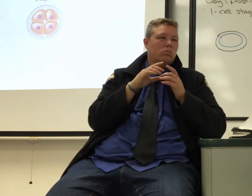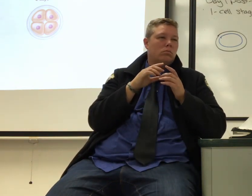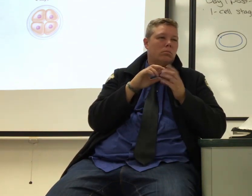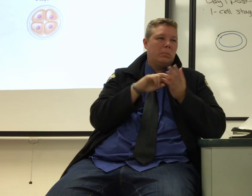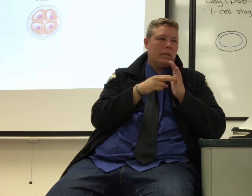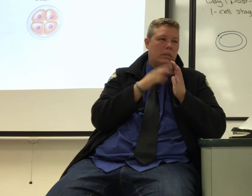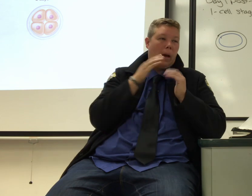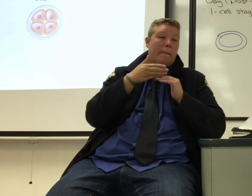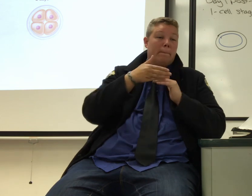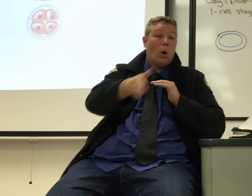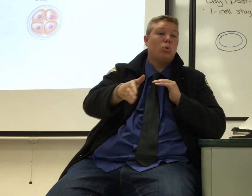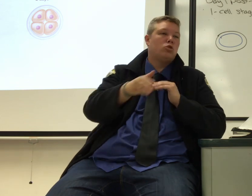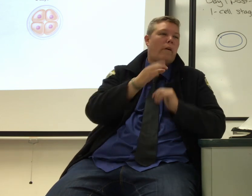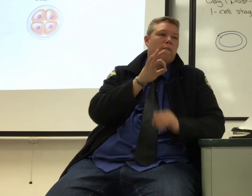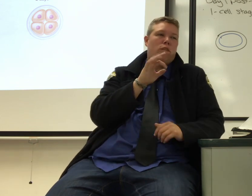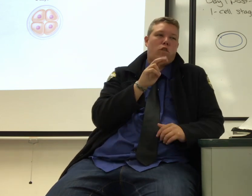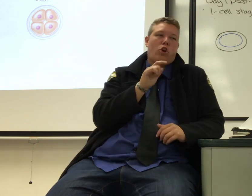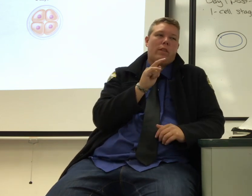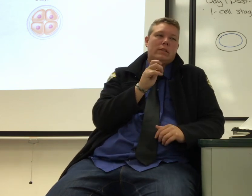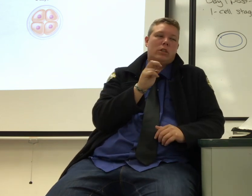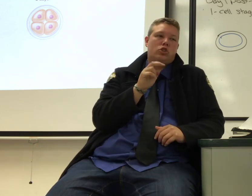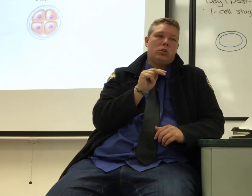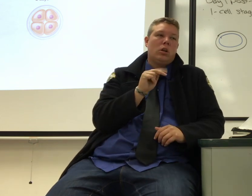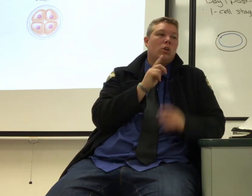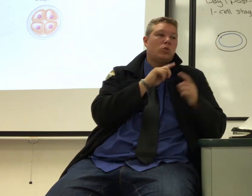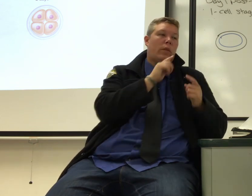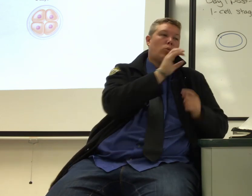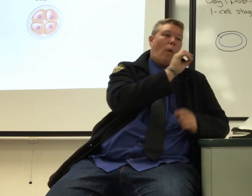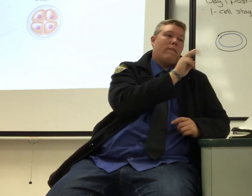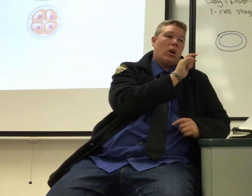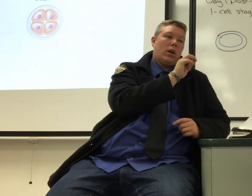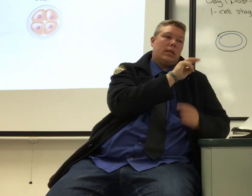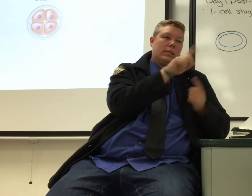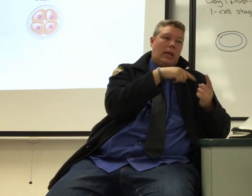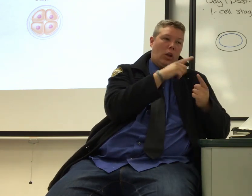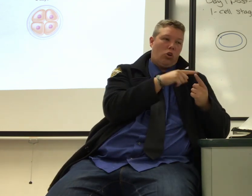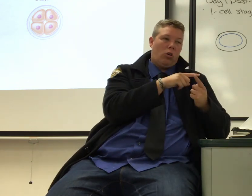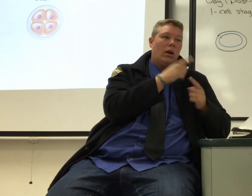post-fertilization. Fertilization occurred on day 14 of the ovarian cycle.